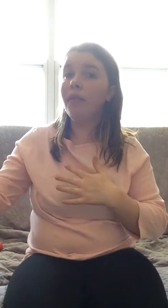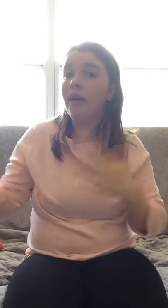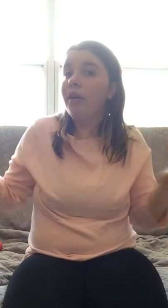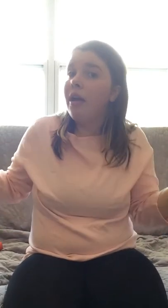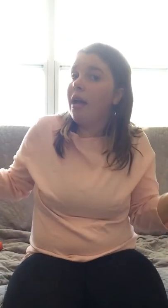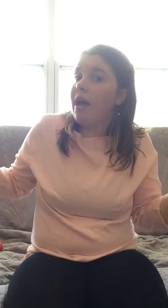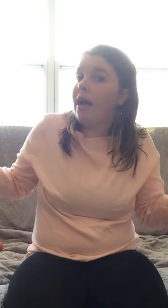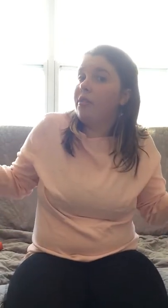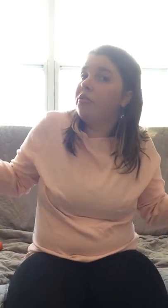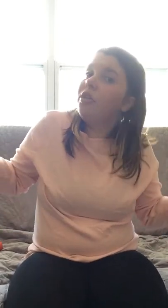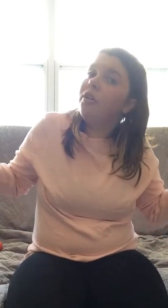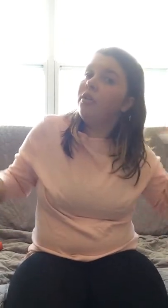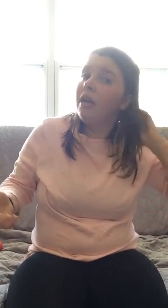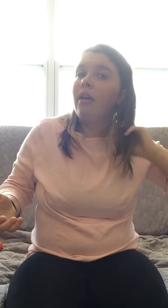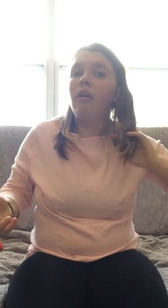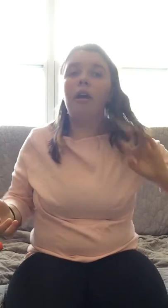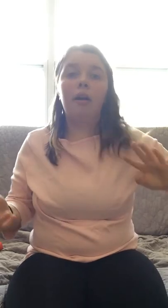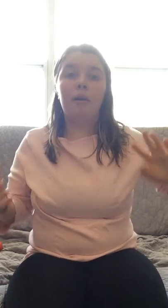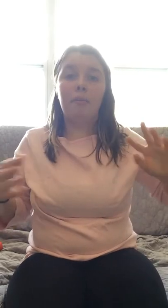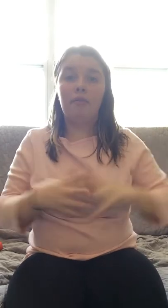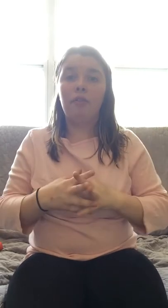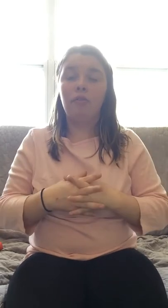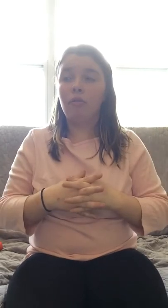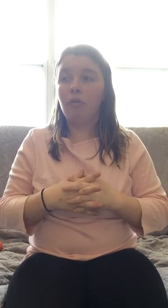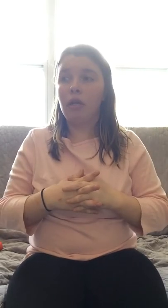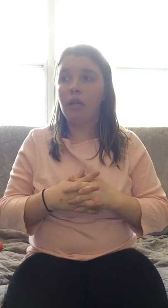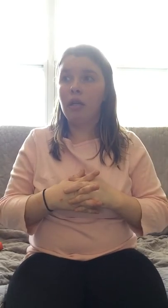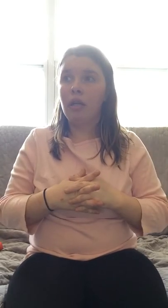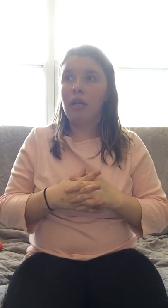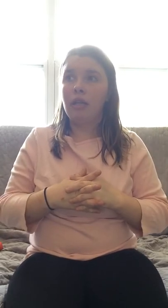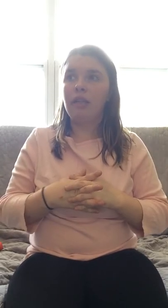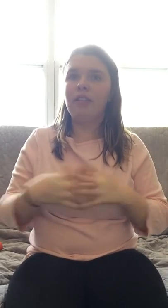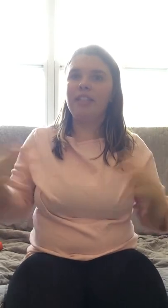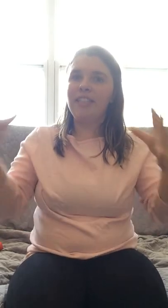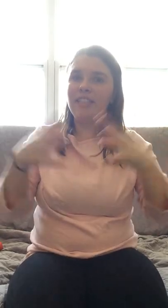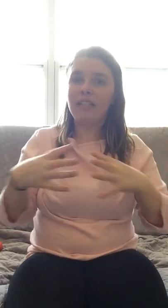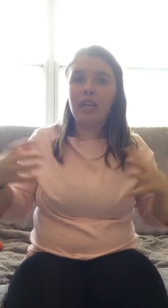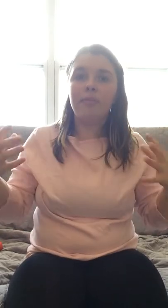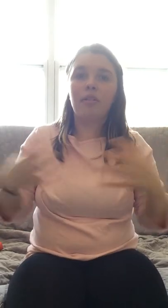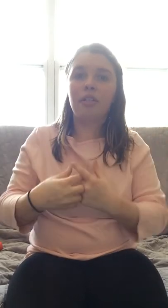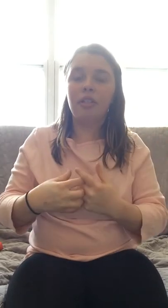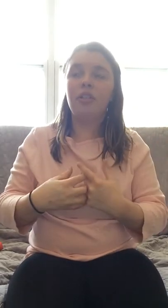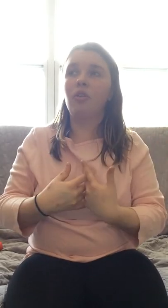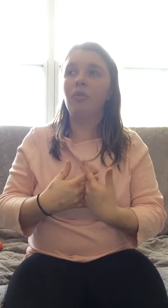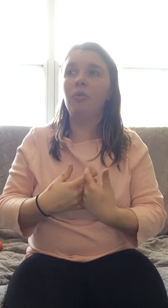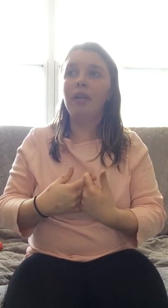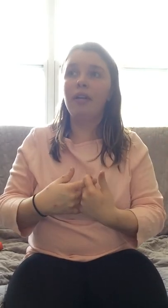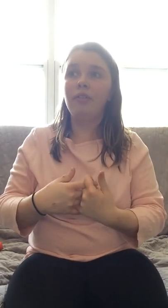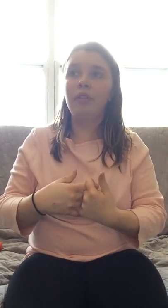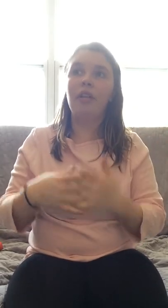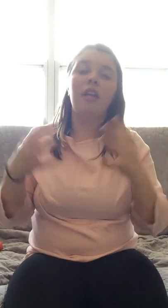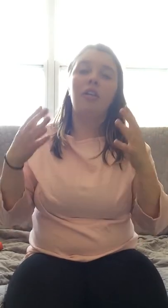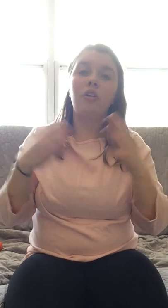there. I don't know. If you live in a decent neighborhood or whatever, you